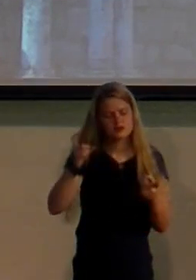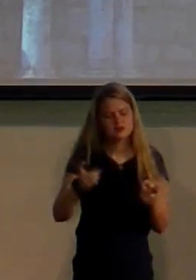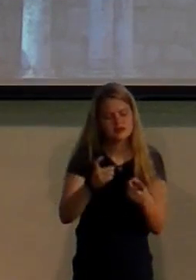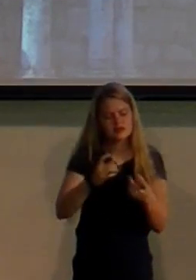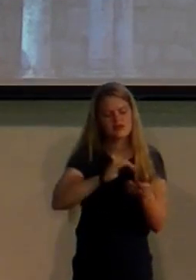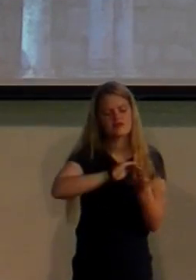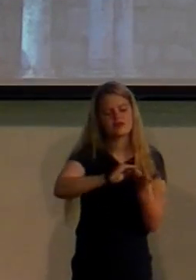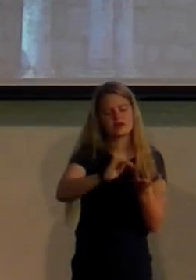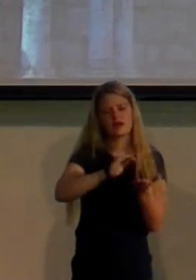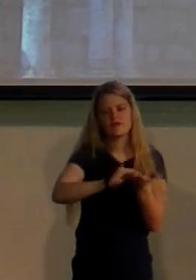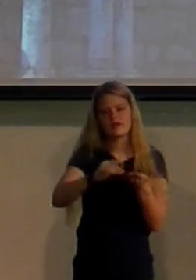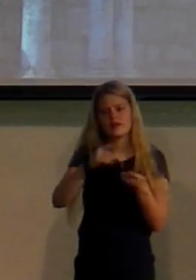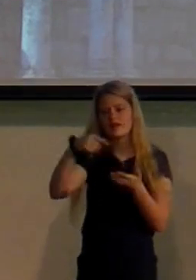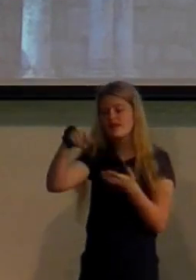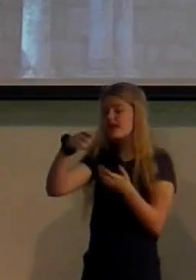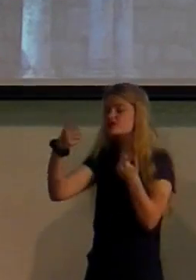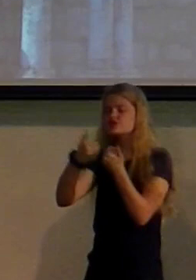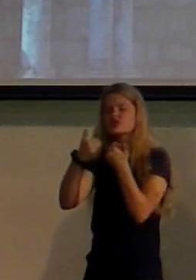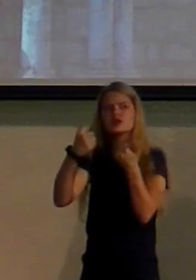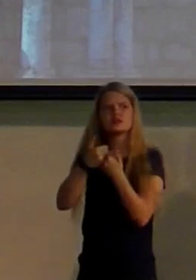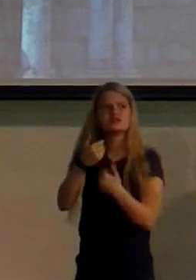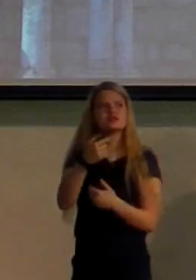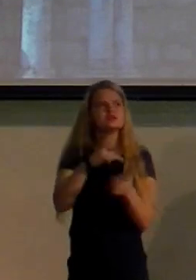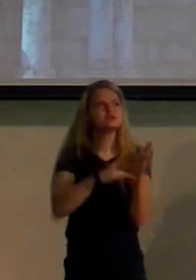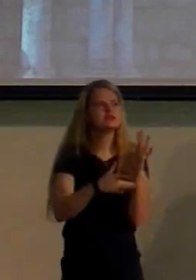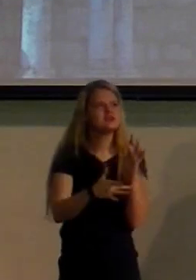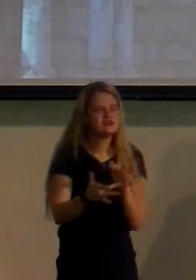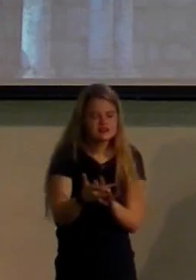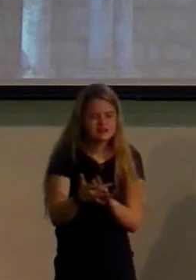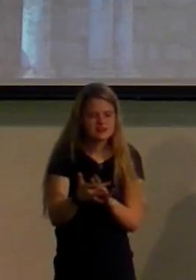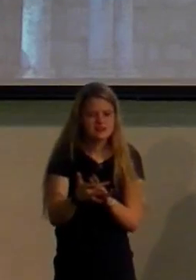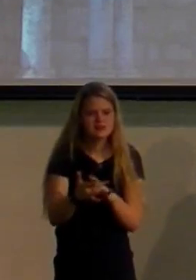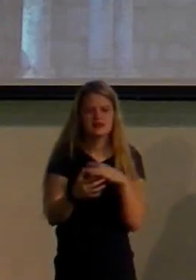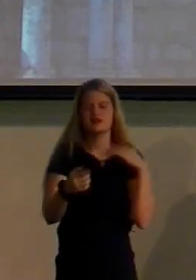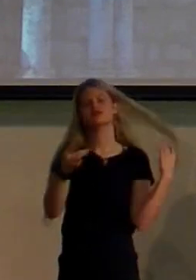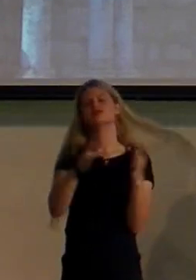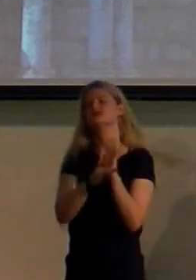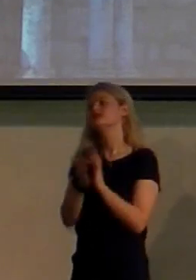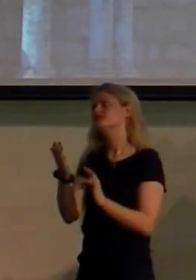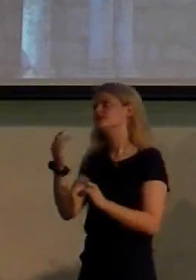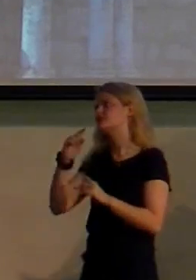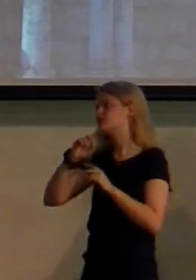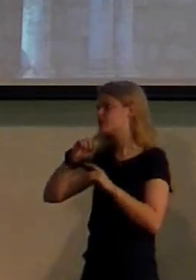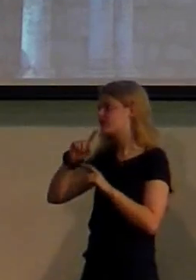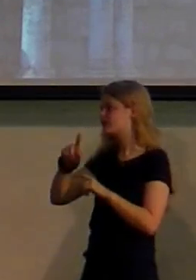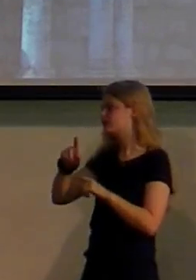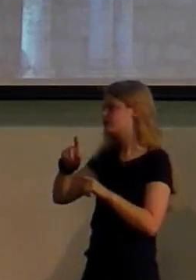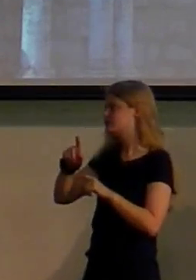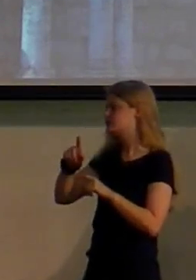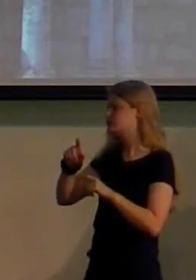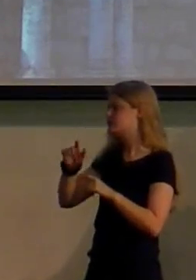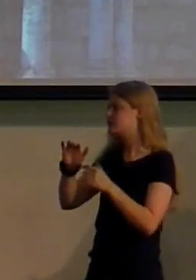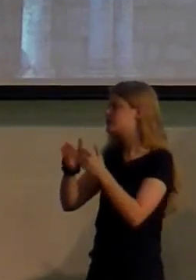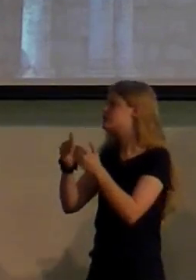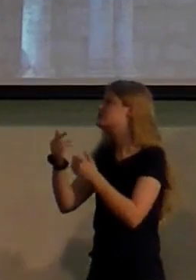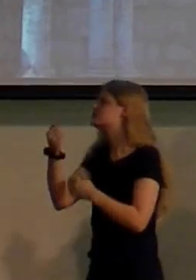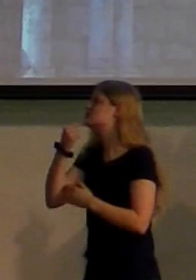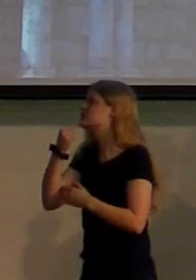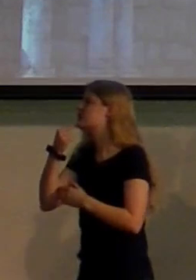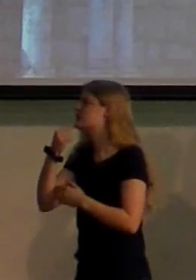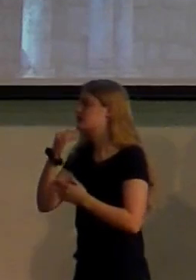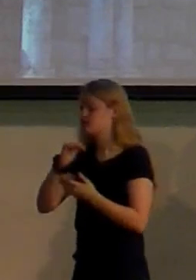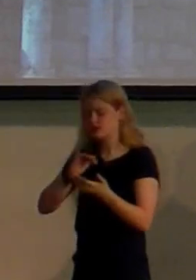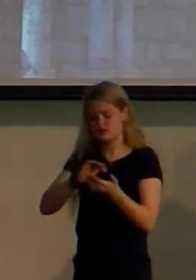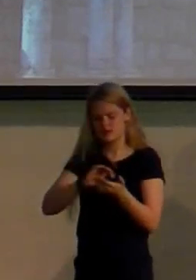challenged Jesus about it, Jesus said, what's easier to say? Get up and walk? Or your sins are forgiven? But